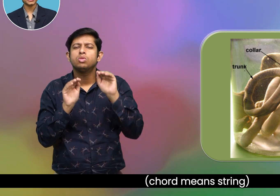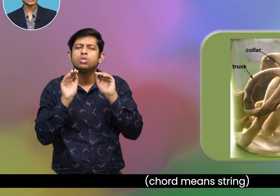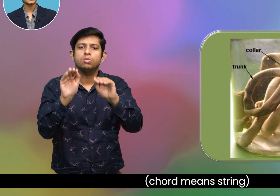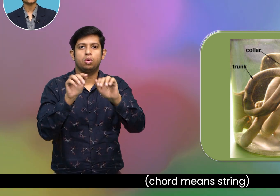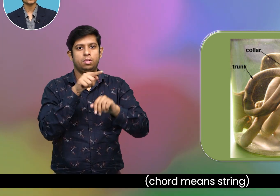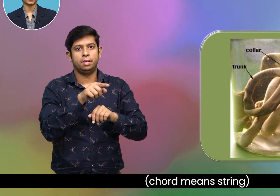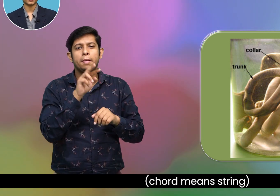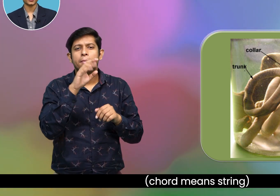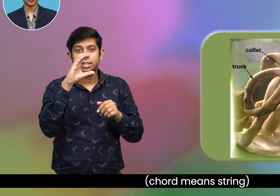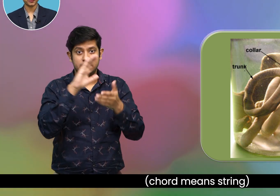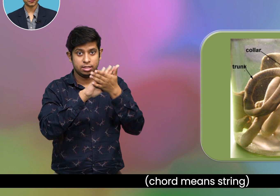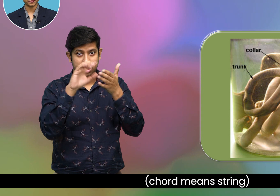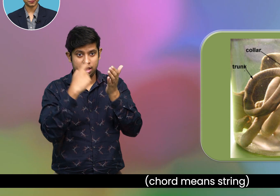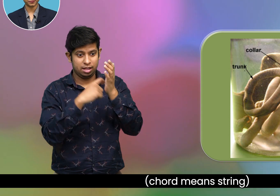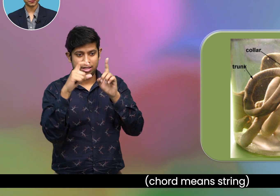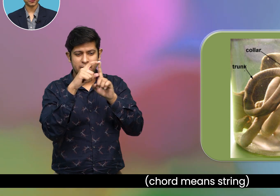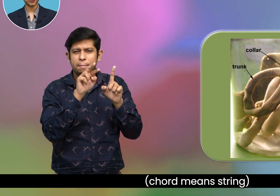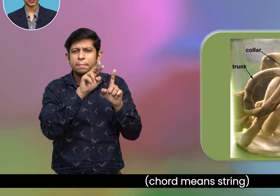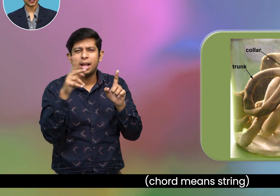Cord means string,